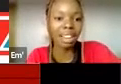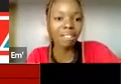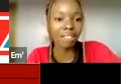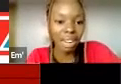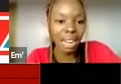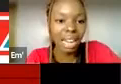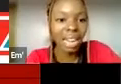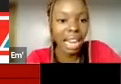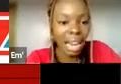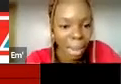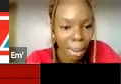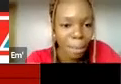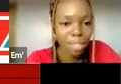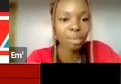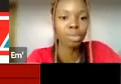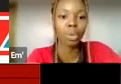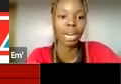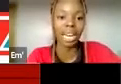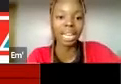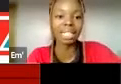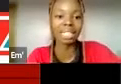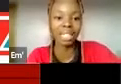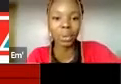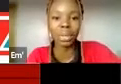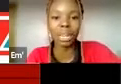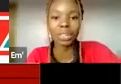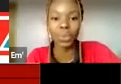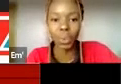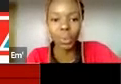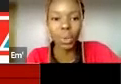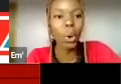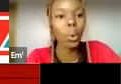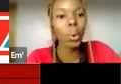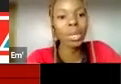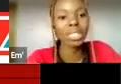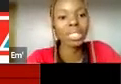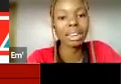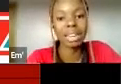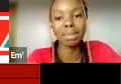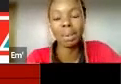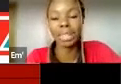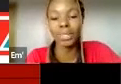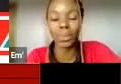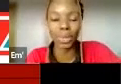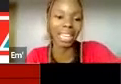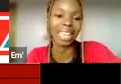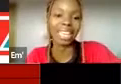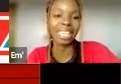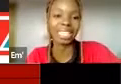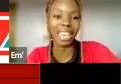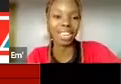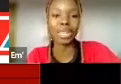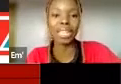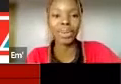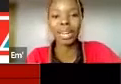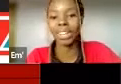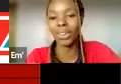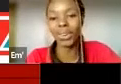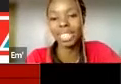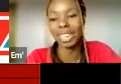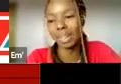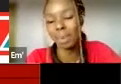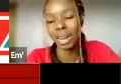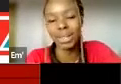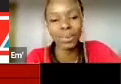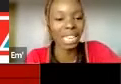Mohammed Farah Ahmed from Twakal Secondary School, who is the grand prize winner. He's actually the one